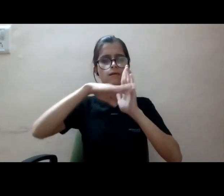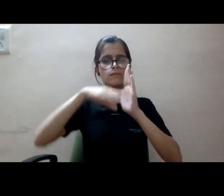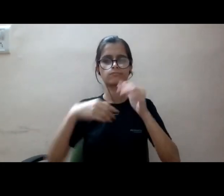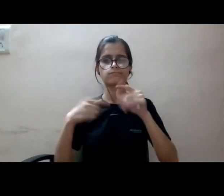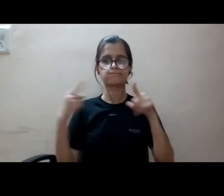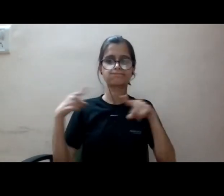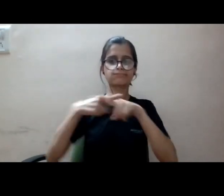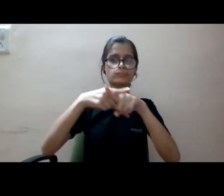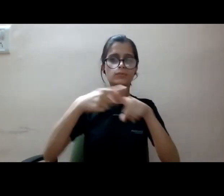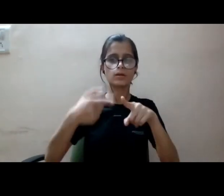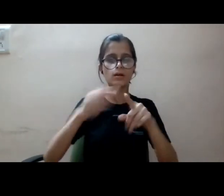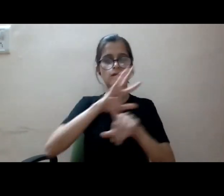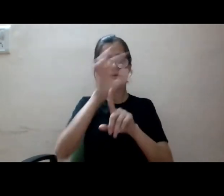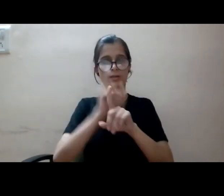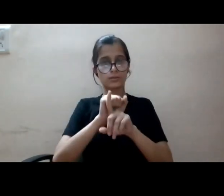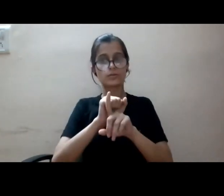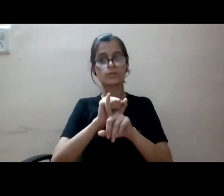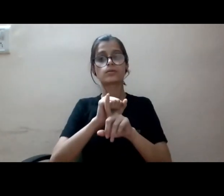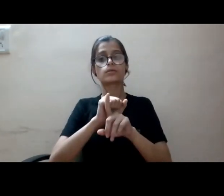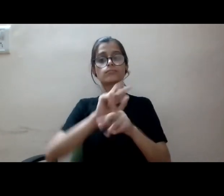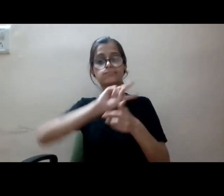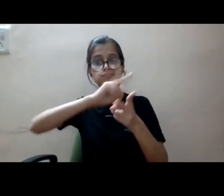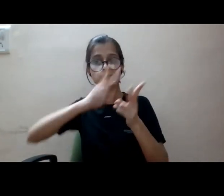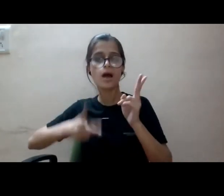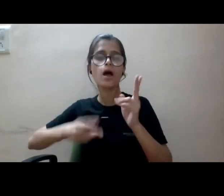on multiculturalism within states.